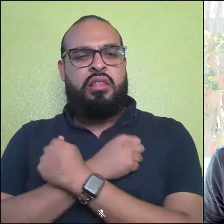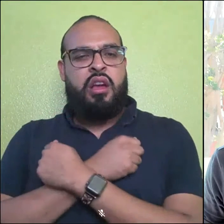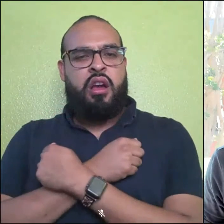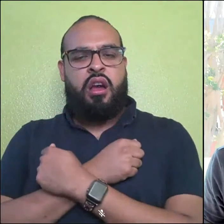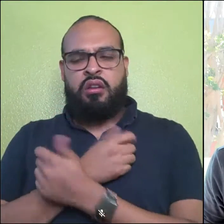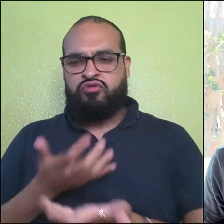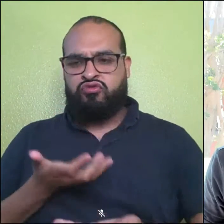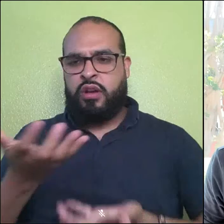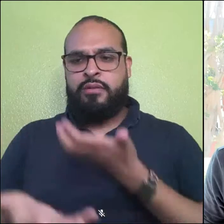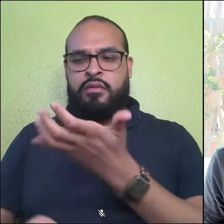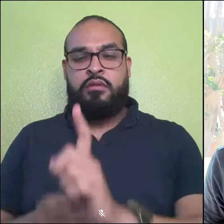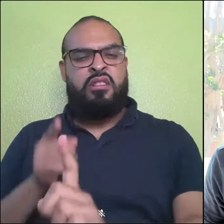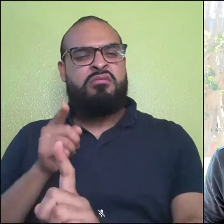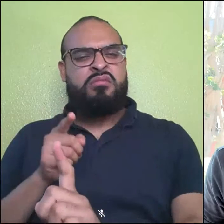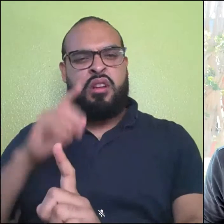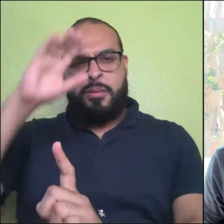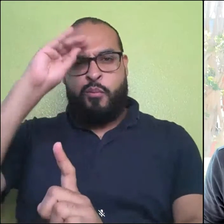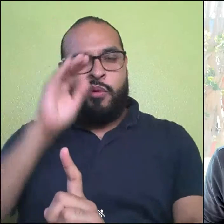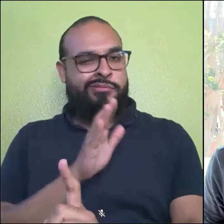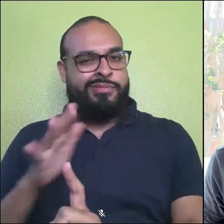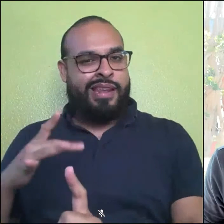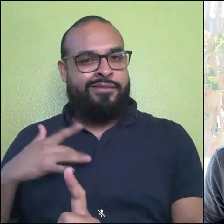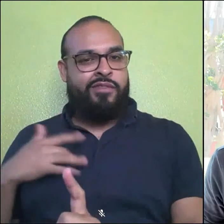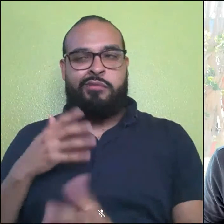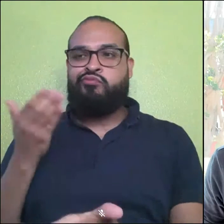validated and felt alone a lot of his life.